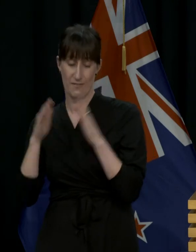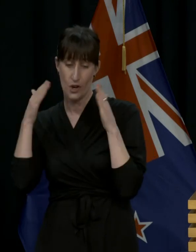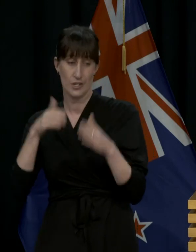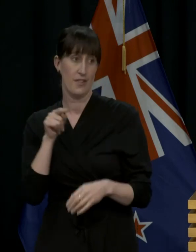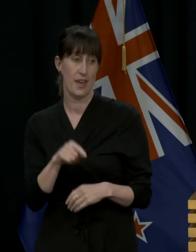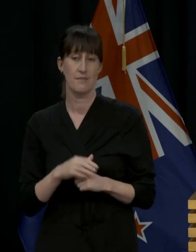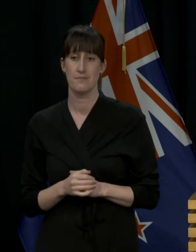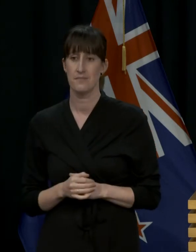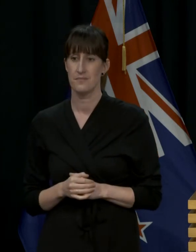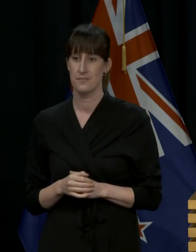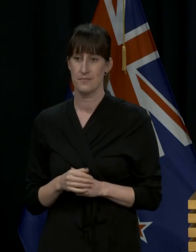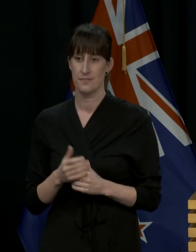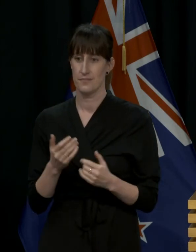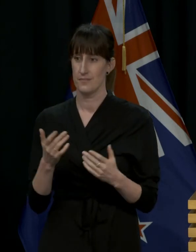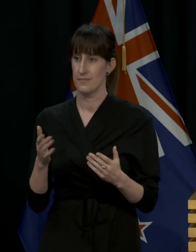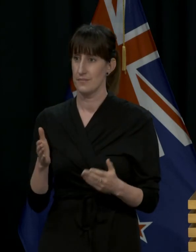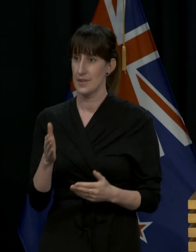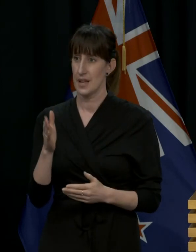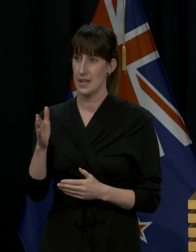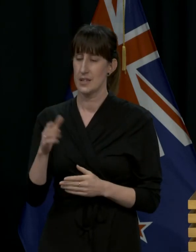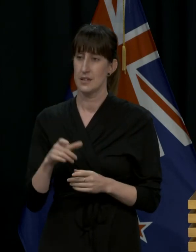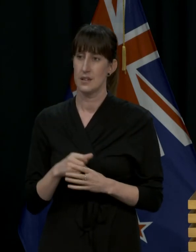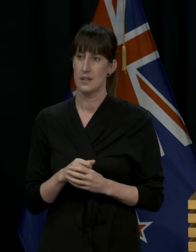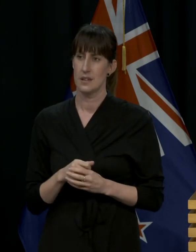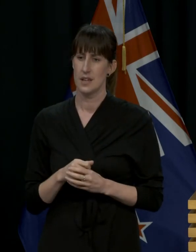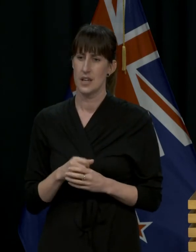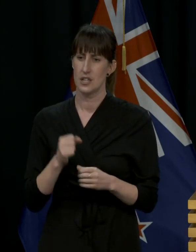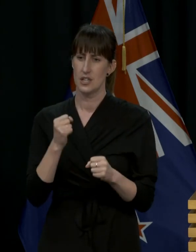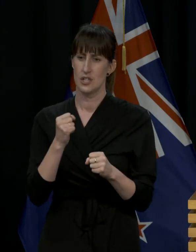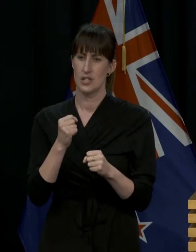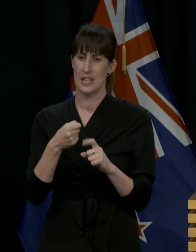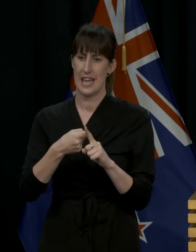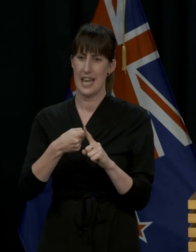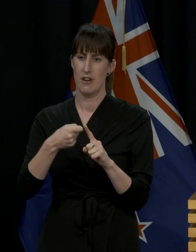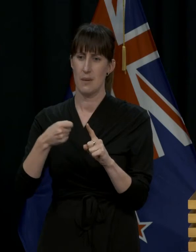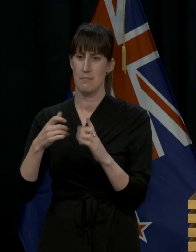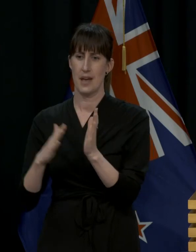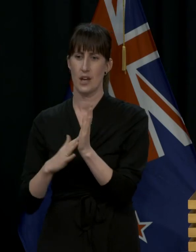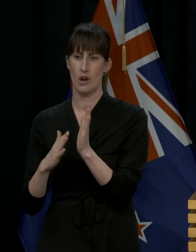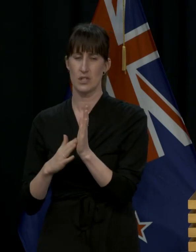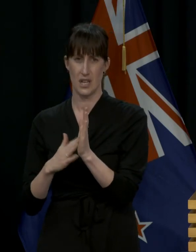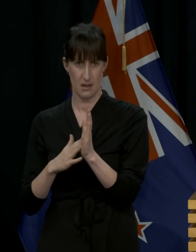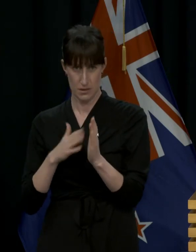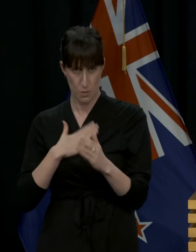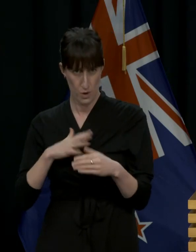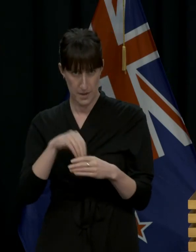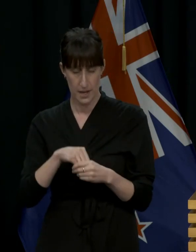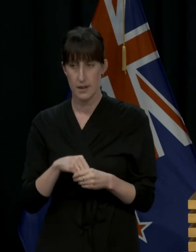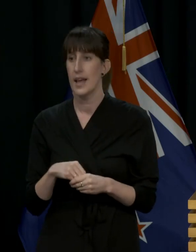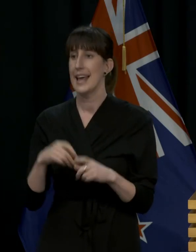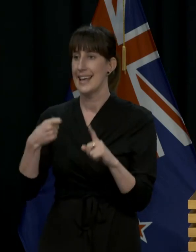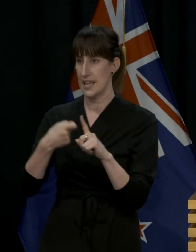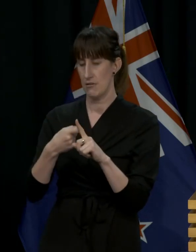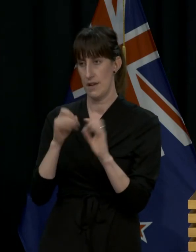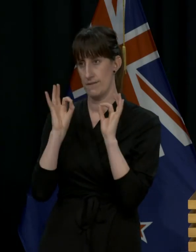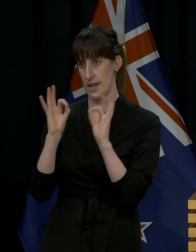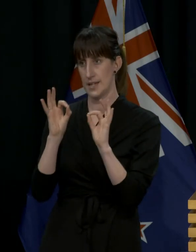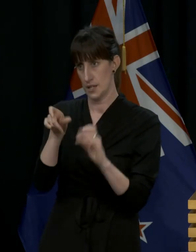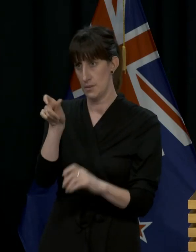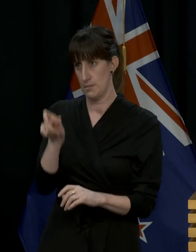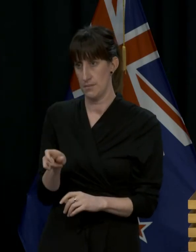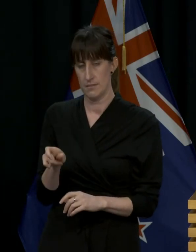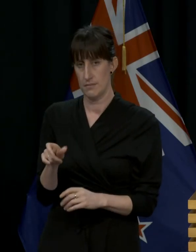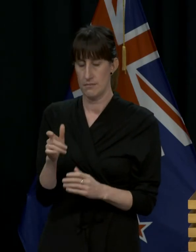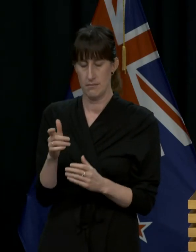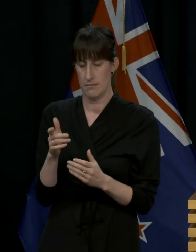Derek. Did Kieran McAnulty not want to be part of the Kieran is fantastic. There is no question for us that